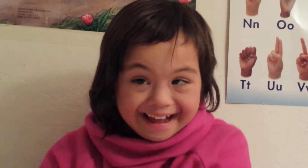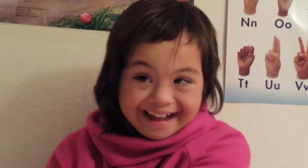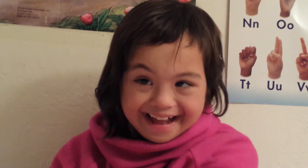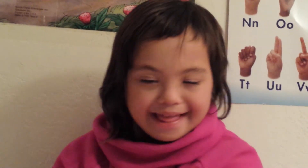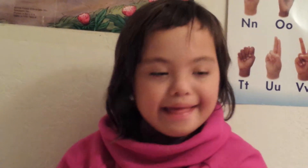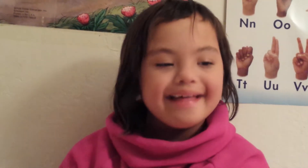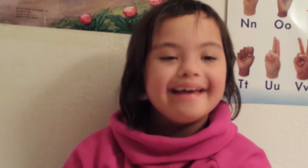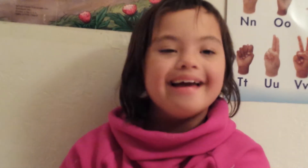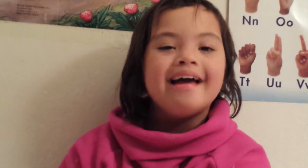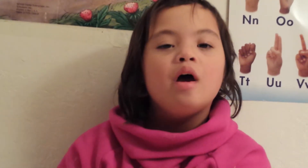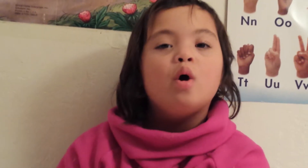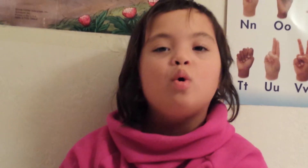rides?